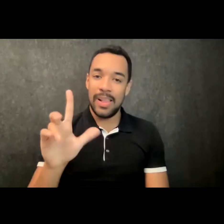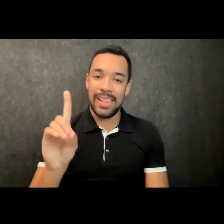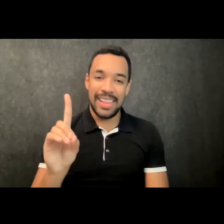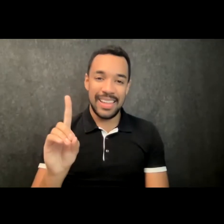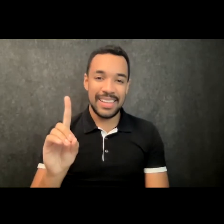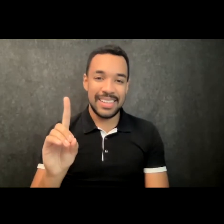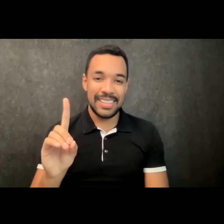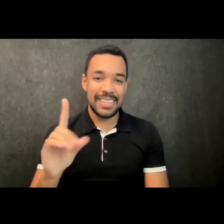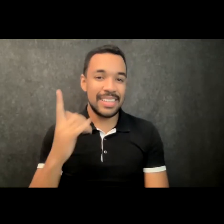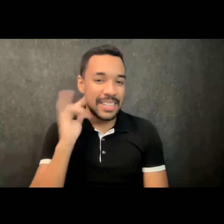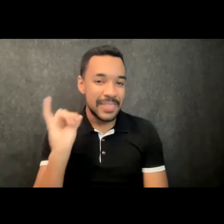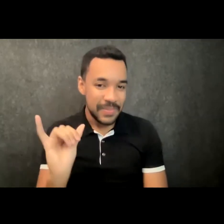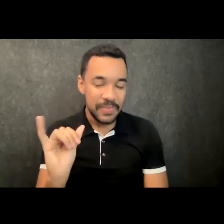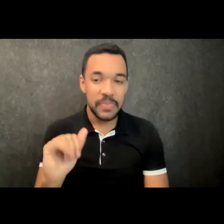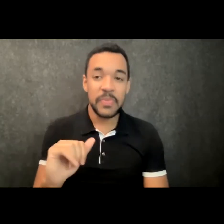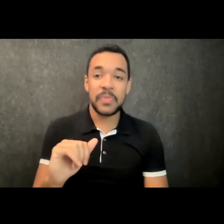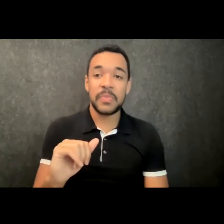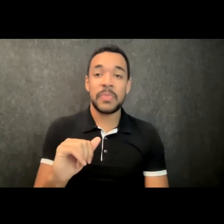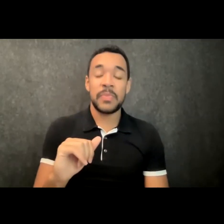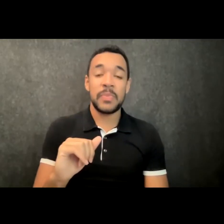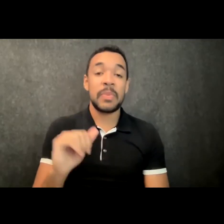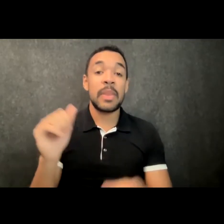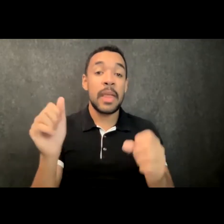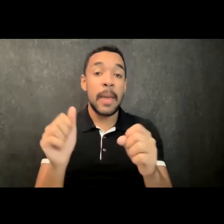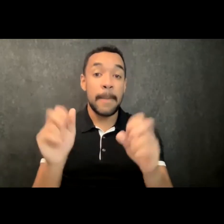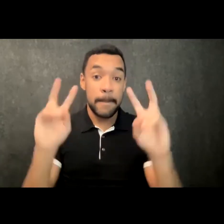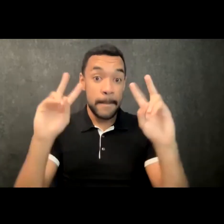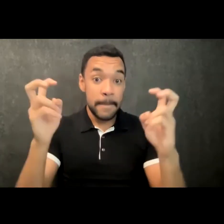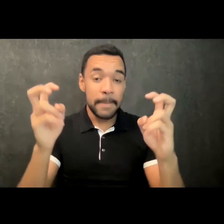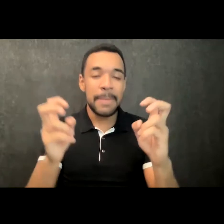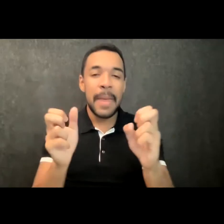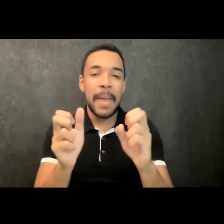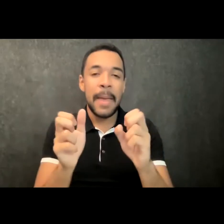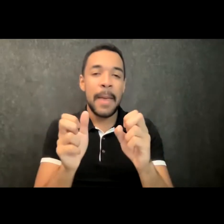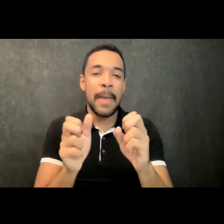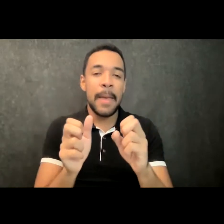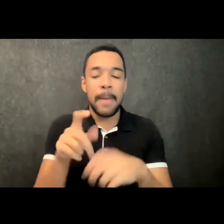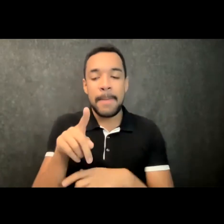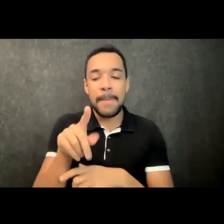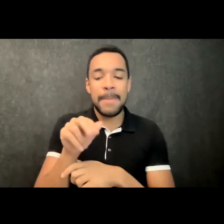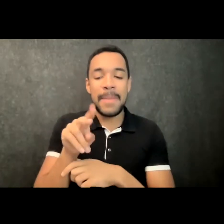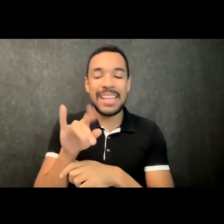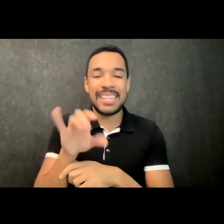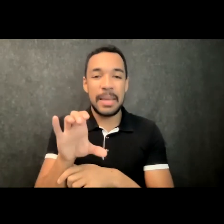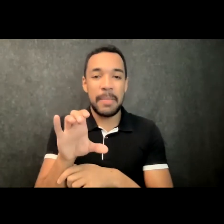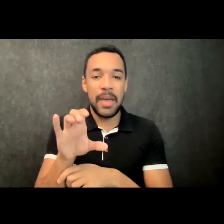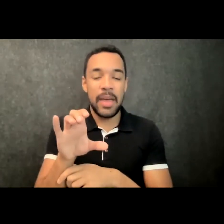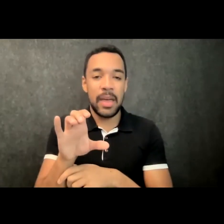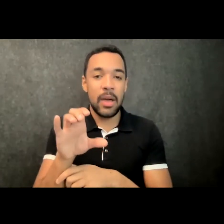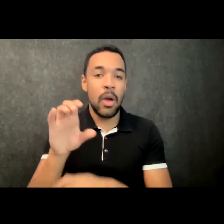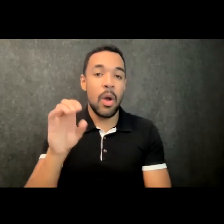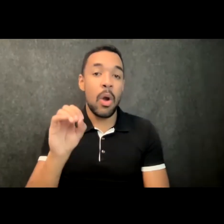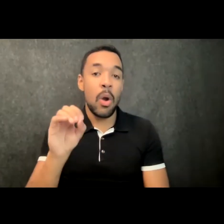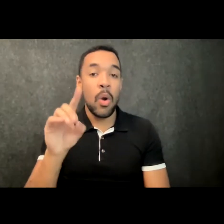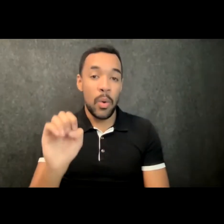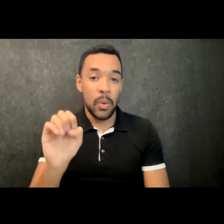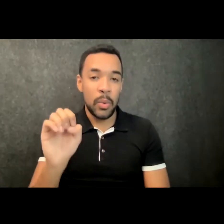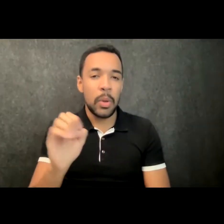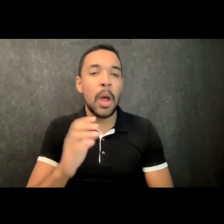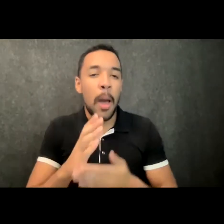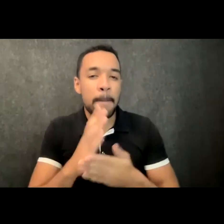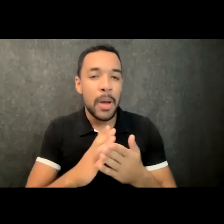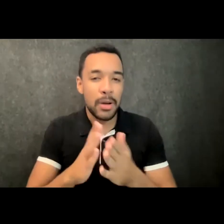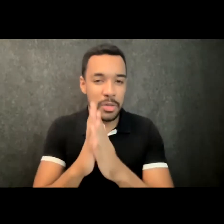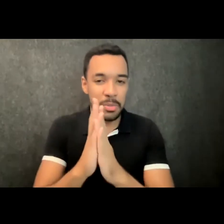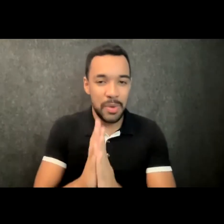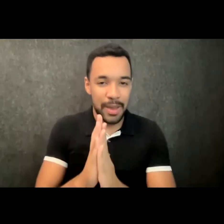Pandemic Ode, a partial prayer after the great poet Era D. Matthews.